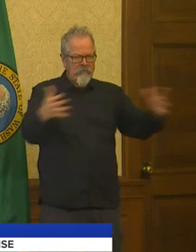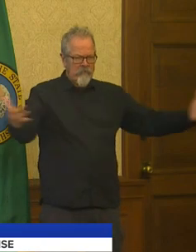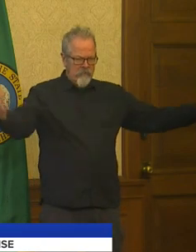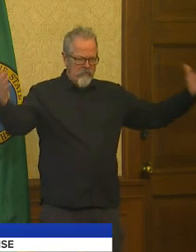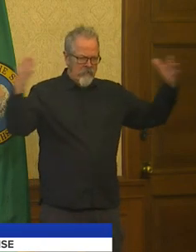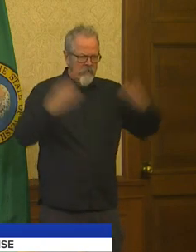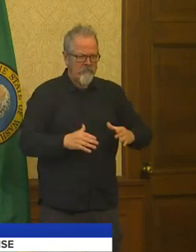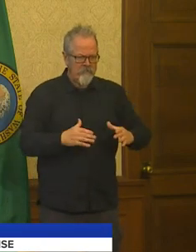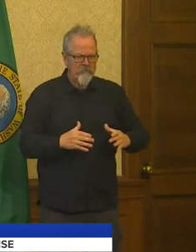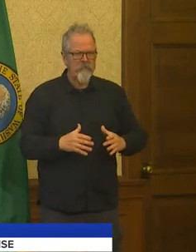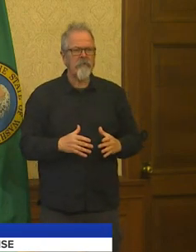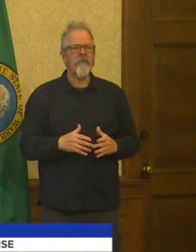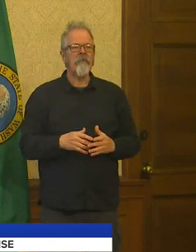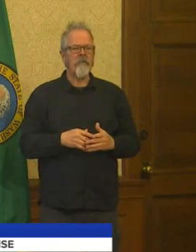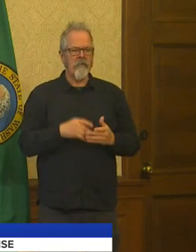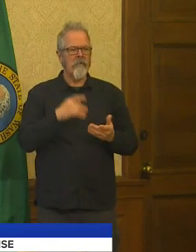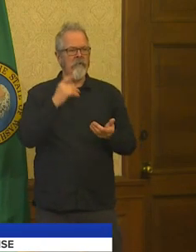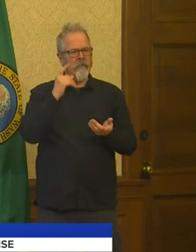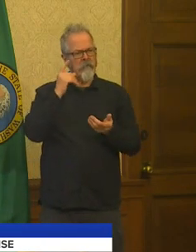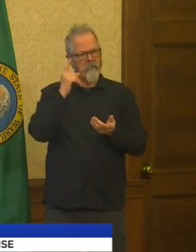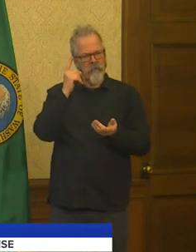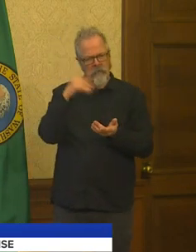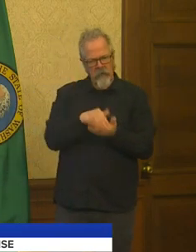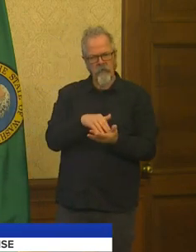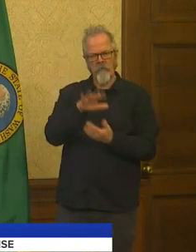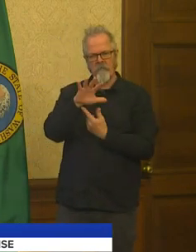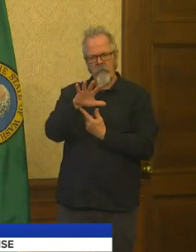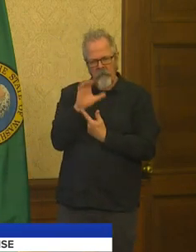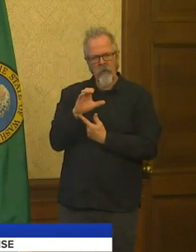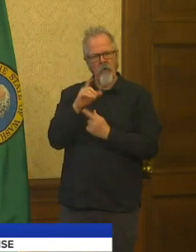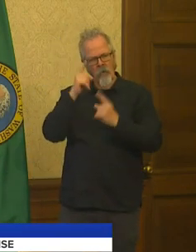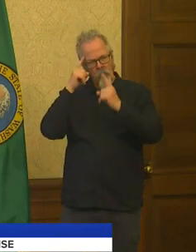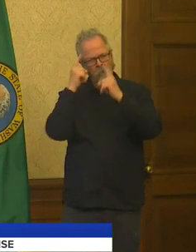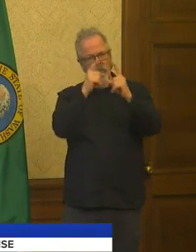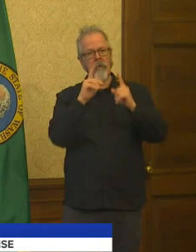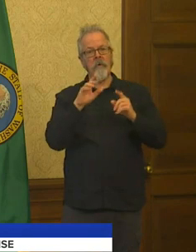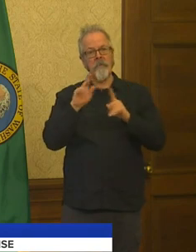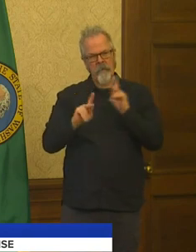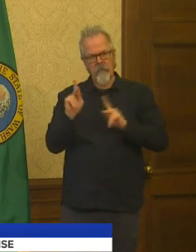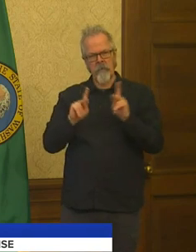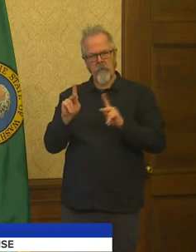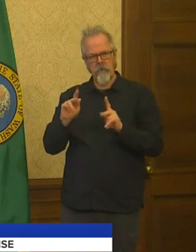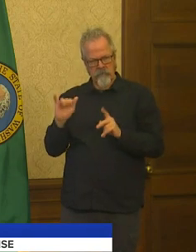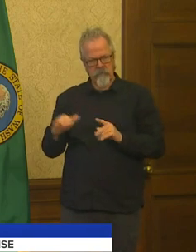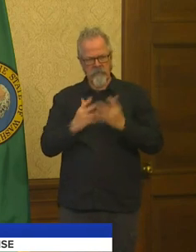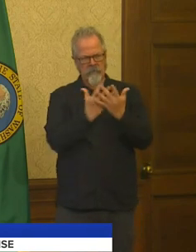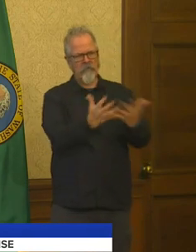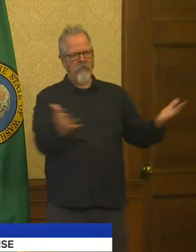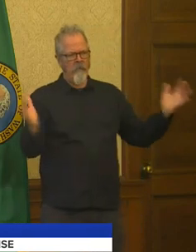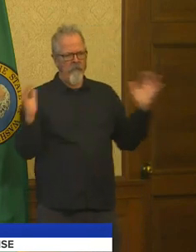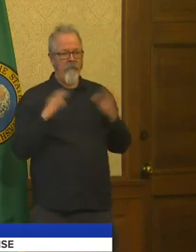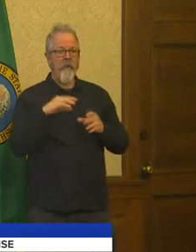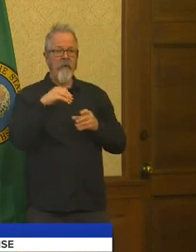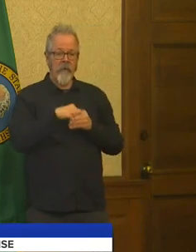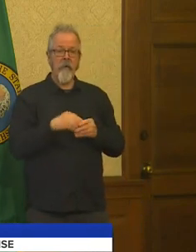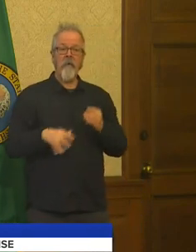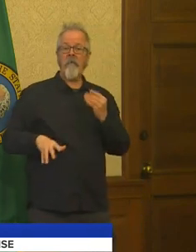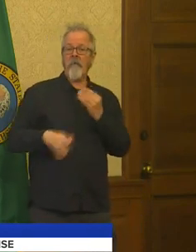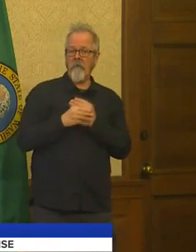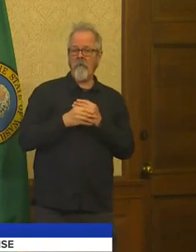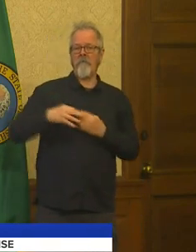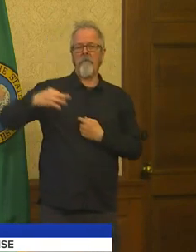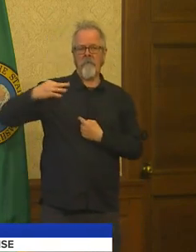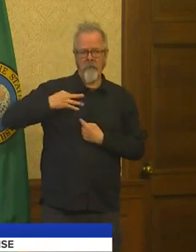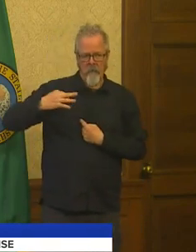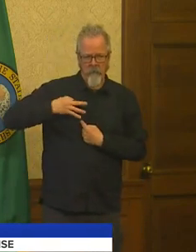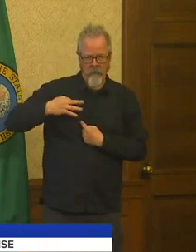we're going to move very quickly. This is a very rapid pace of trying to stand up an army, and I'm glad we've committed ourselves to it. Next question